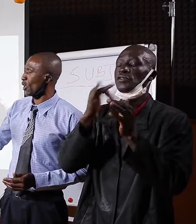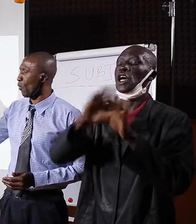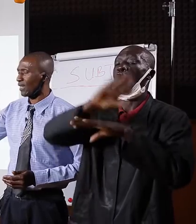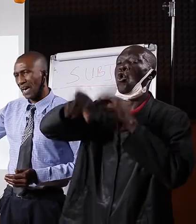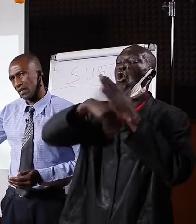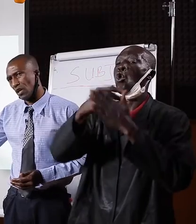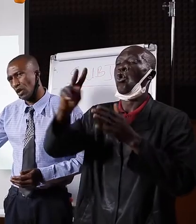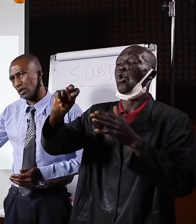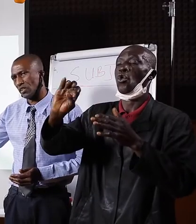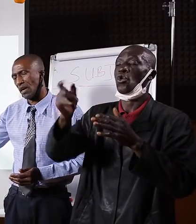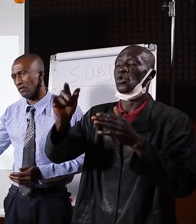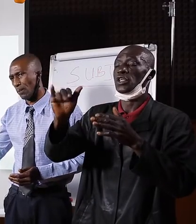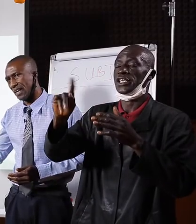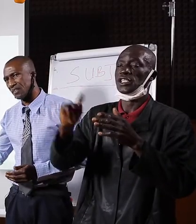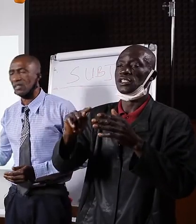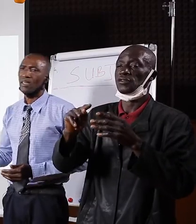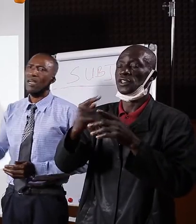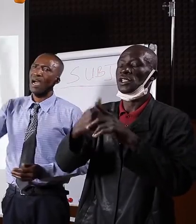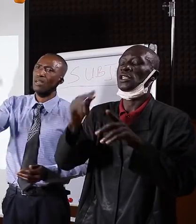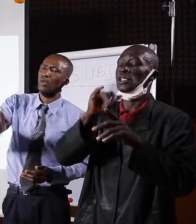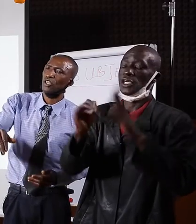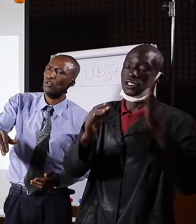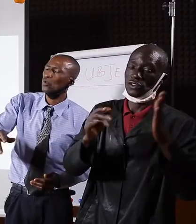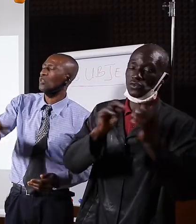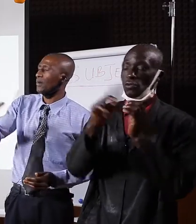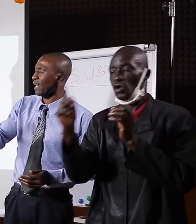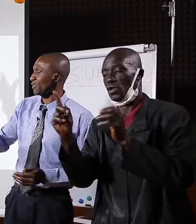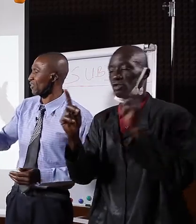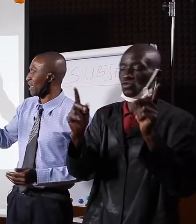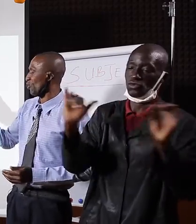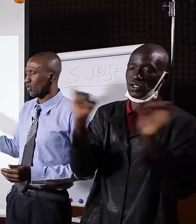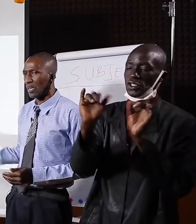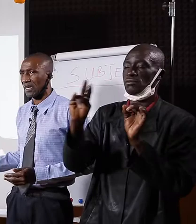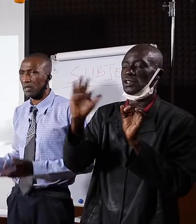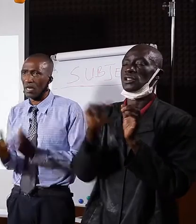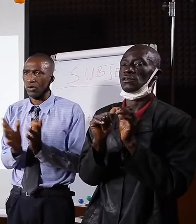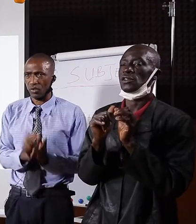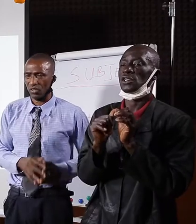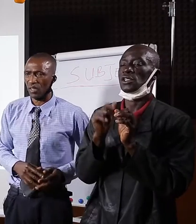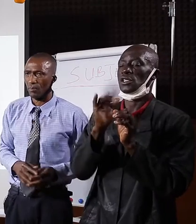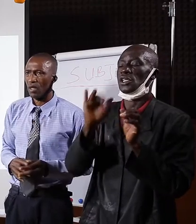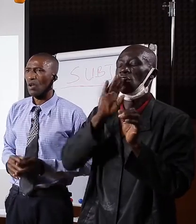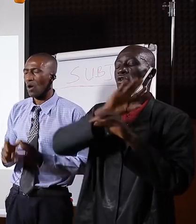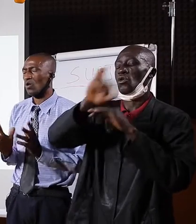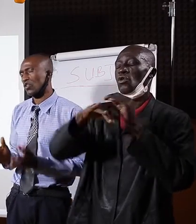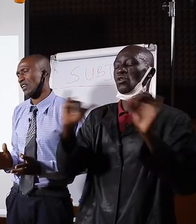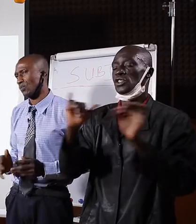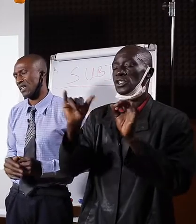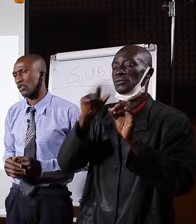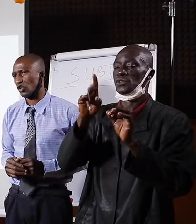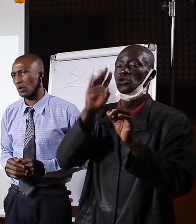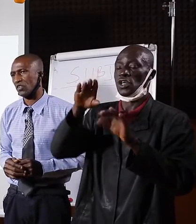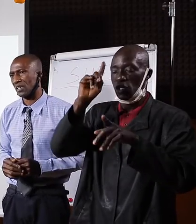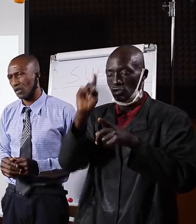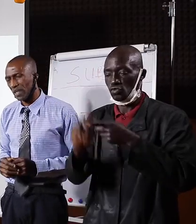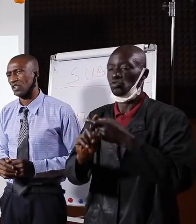is, equation 1 carries the negative sign of the balancing, and equation 2, the balancing sign is also negative, they are also the same. You are also